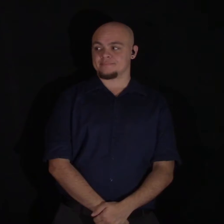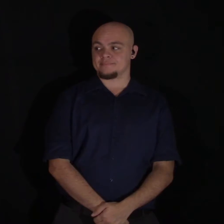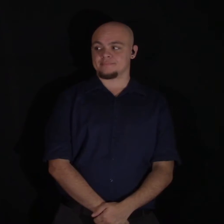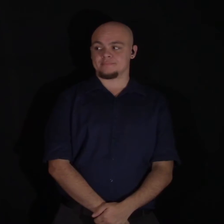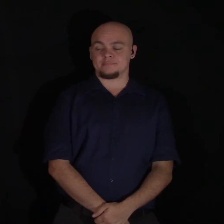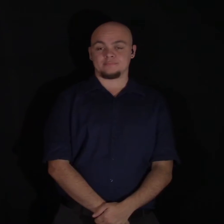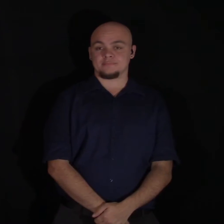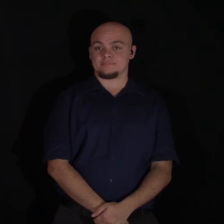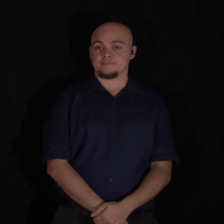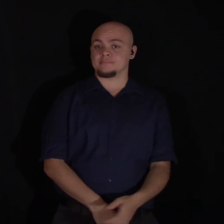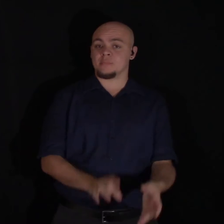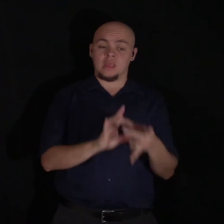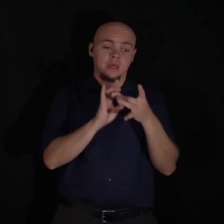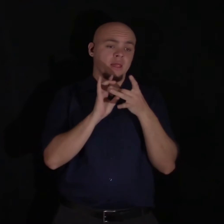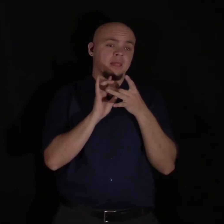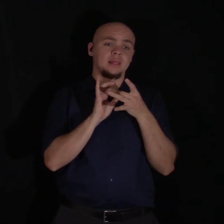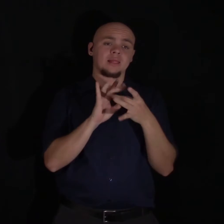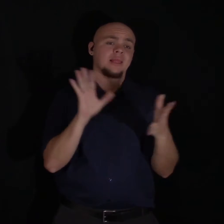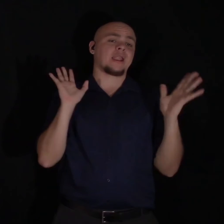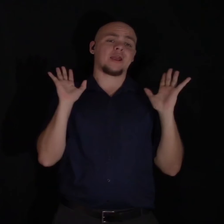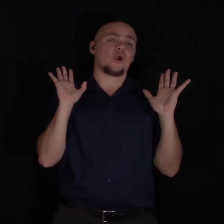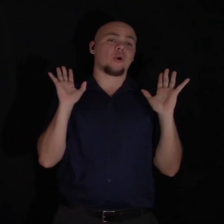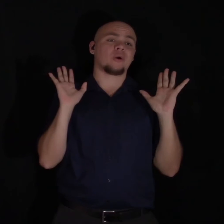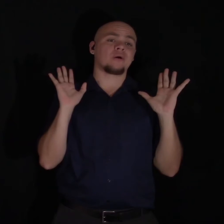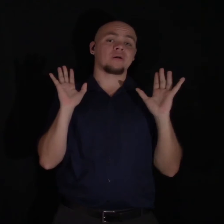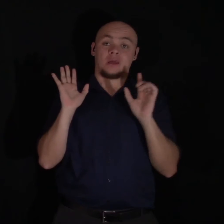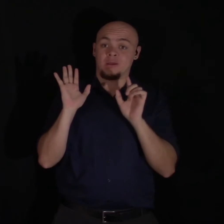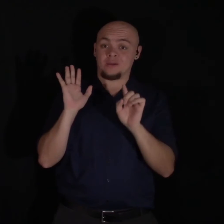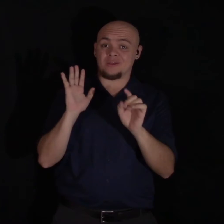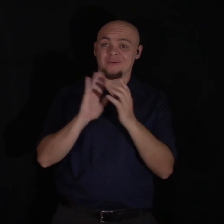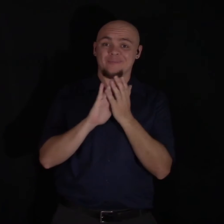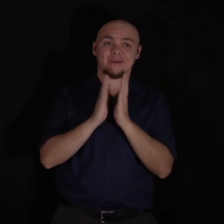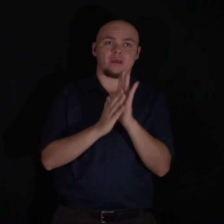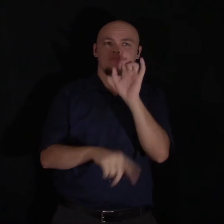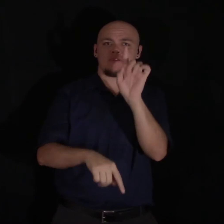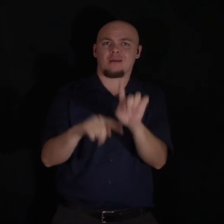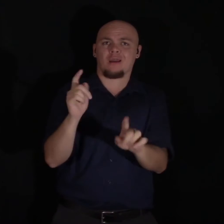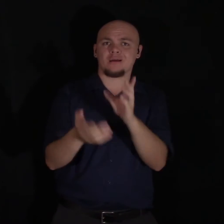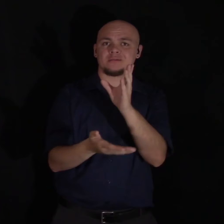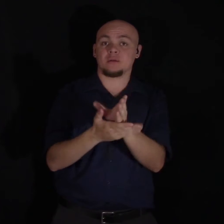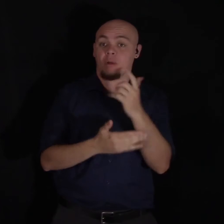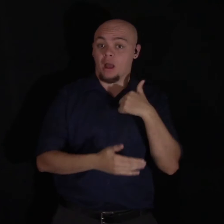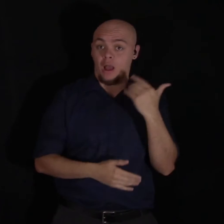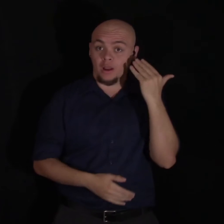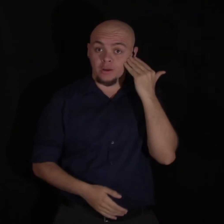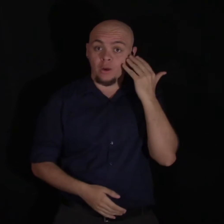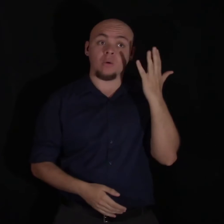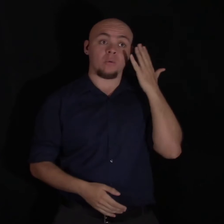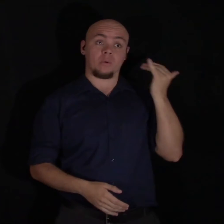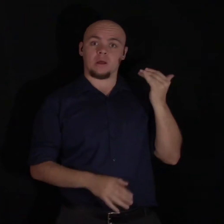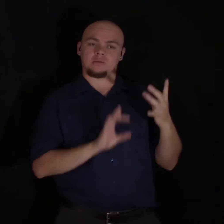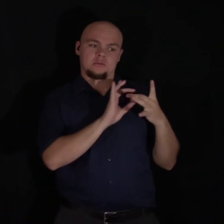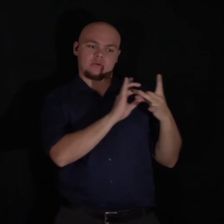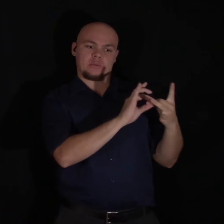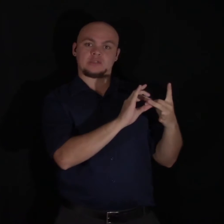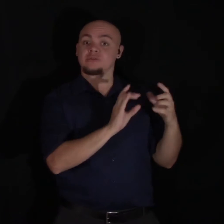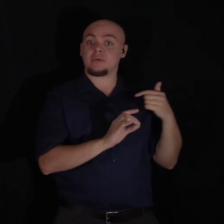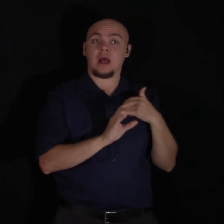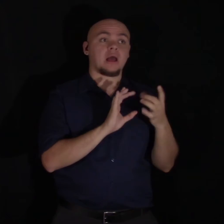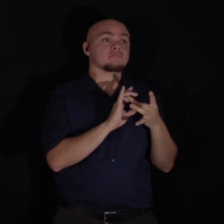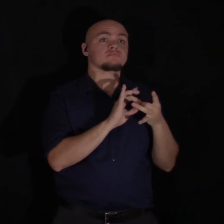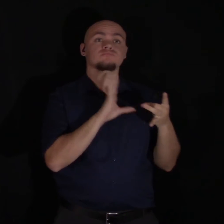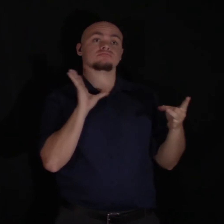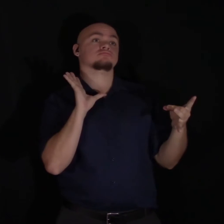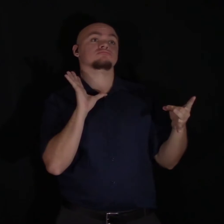Letting go can make you unstoppable. I know because I let go of a relationship and reclaimed